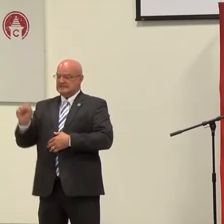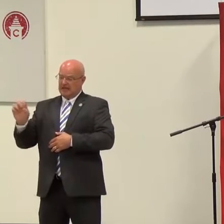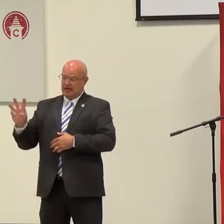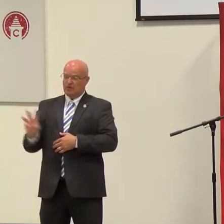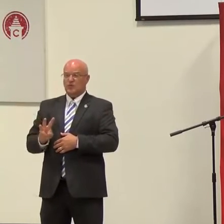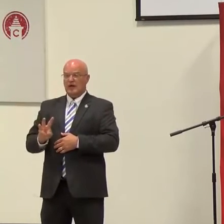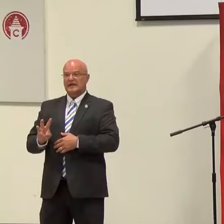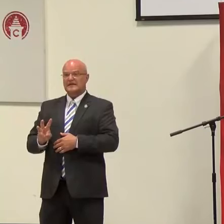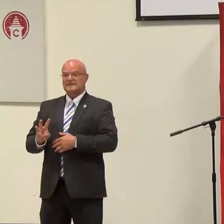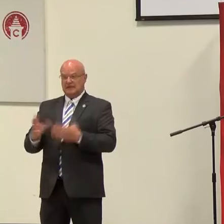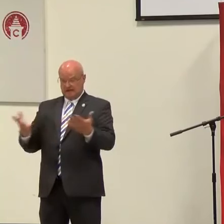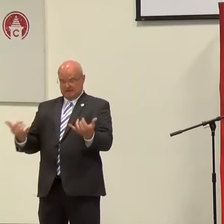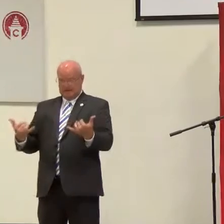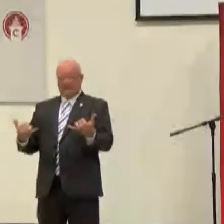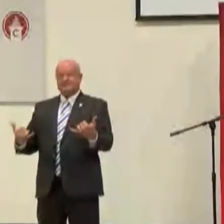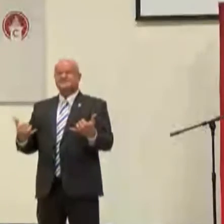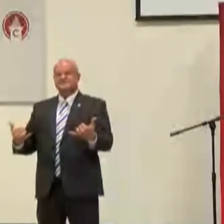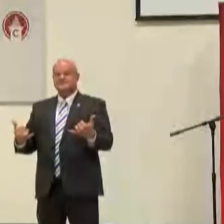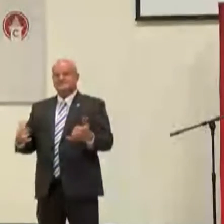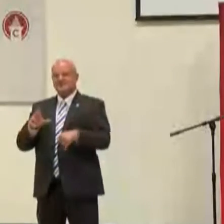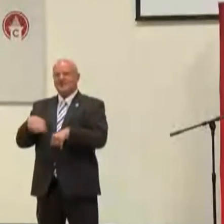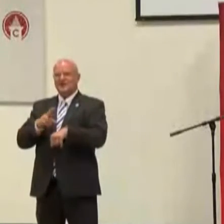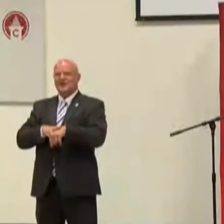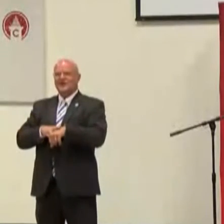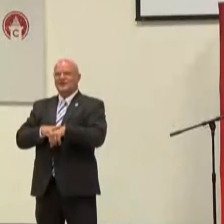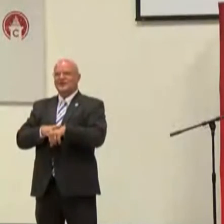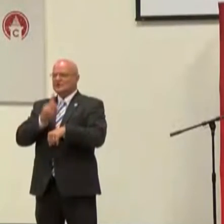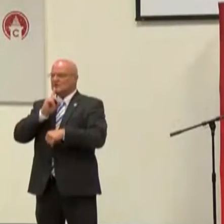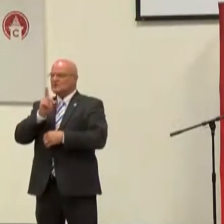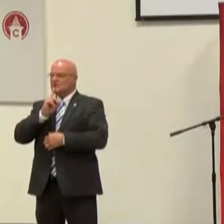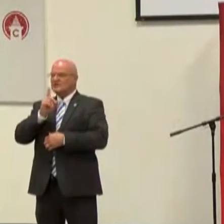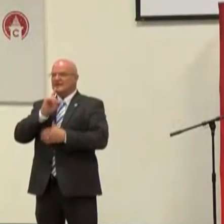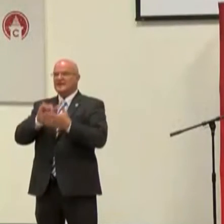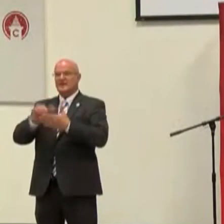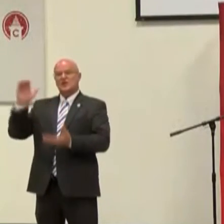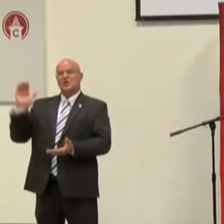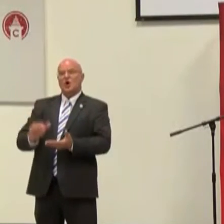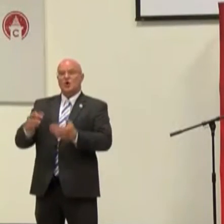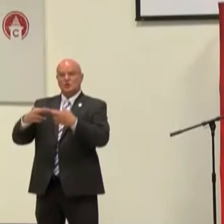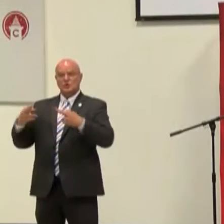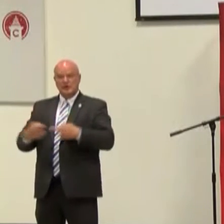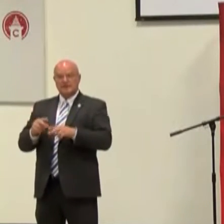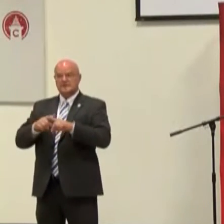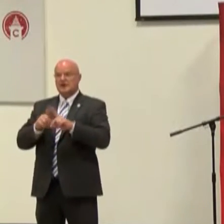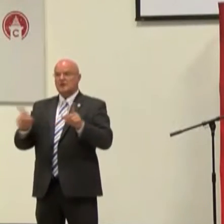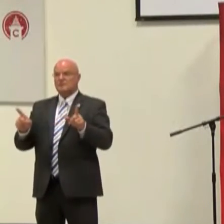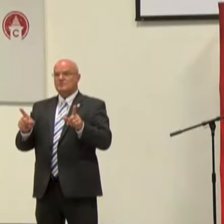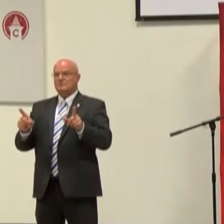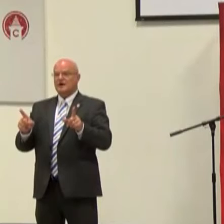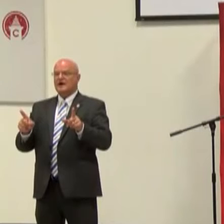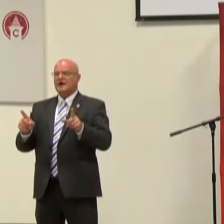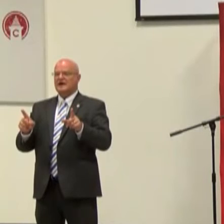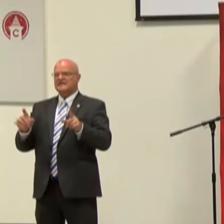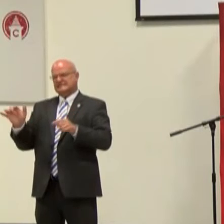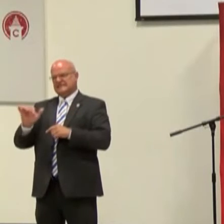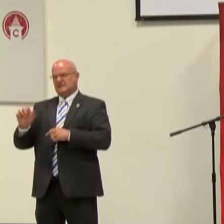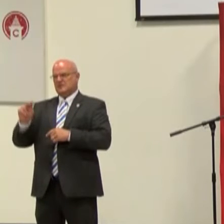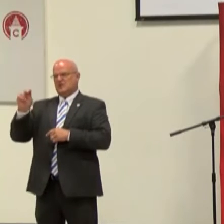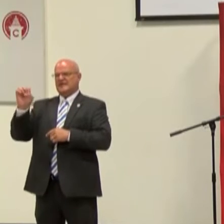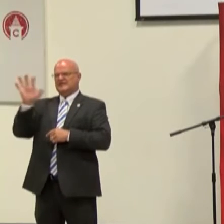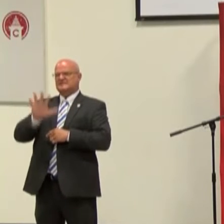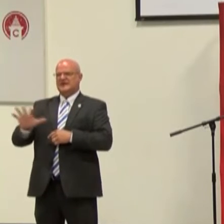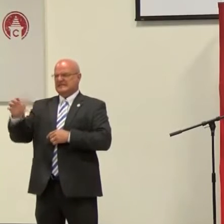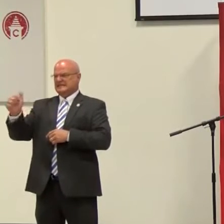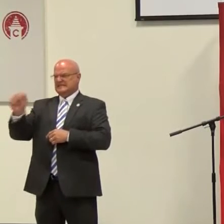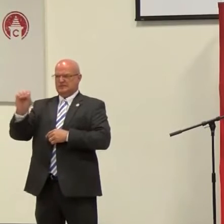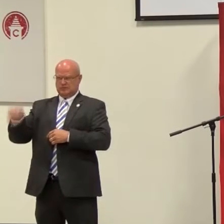southwest, where I am today, of course, it's really the lowest region, but it's very comparable to northeast at right